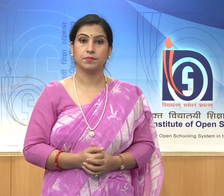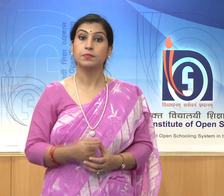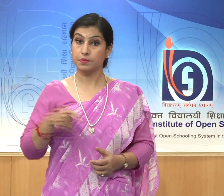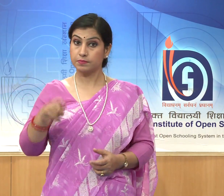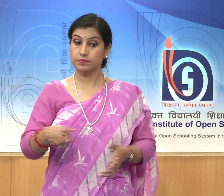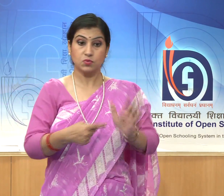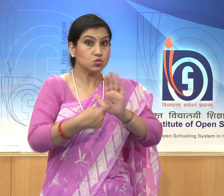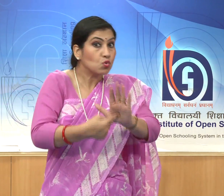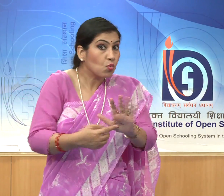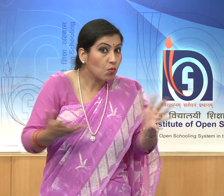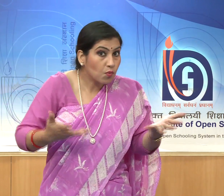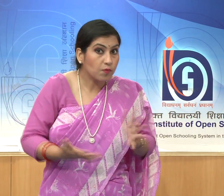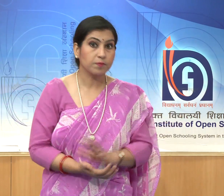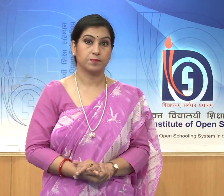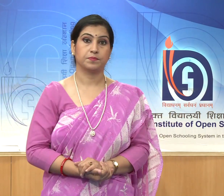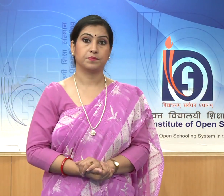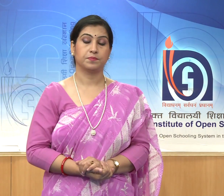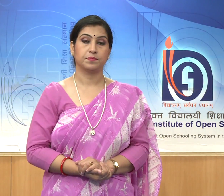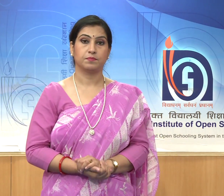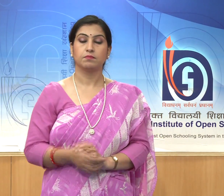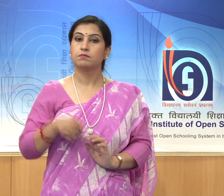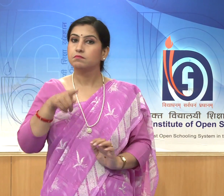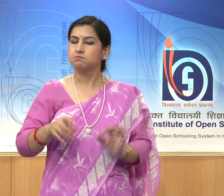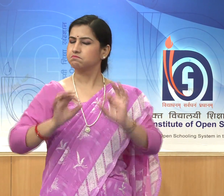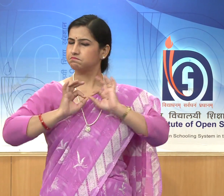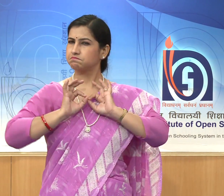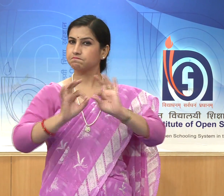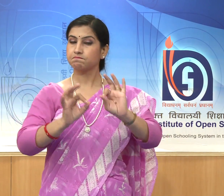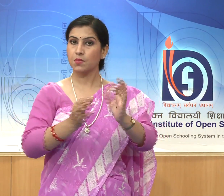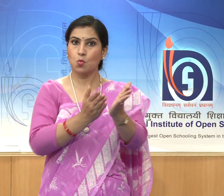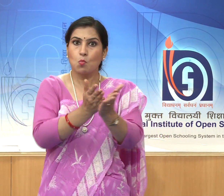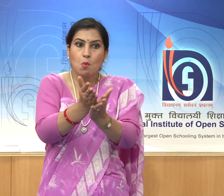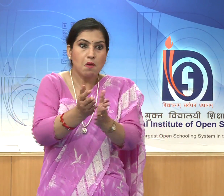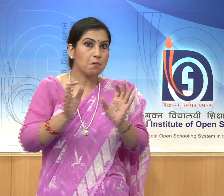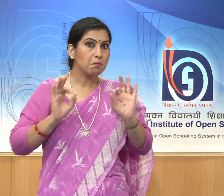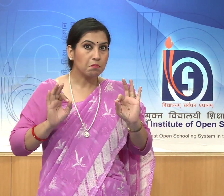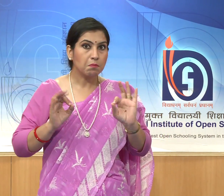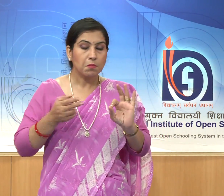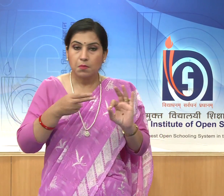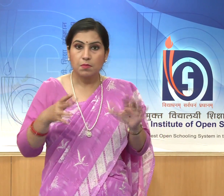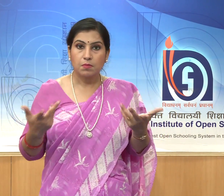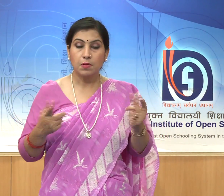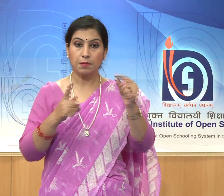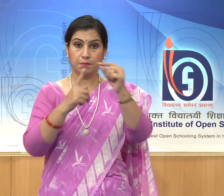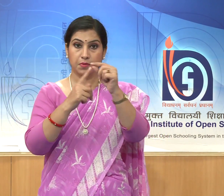and it shows a distinct style called Pala